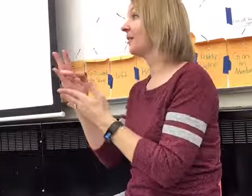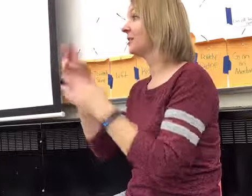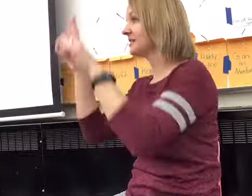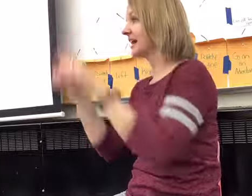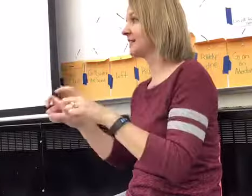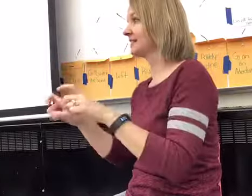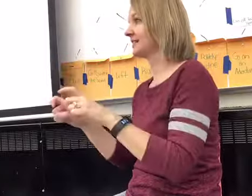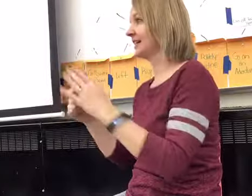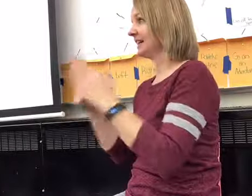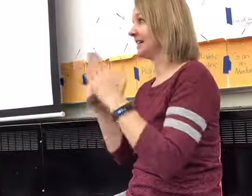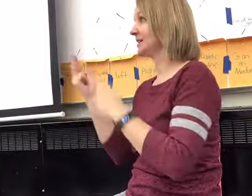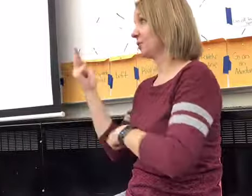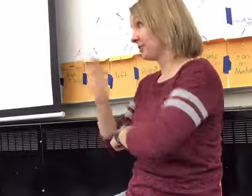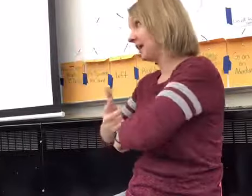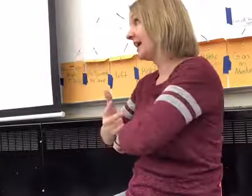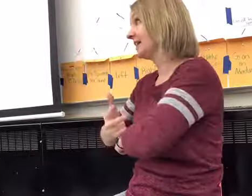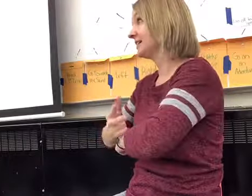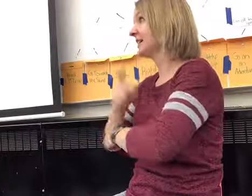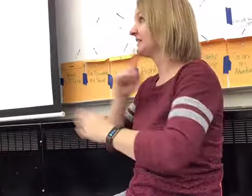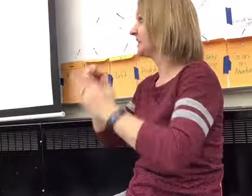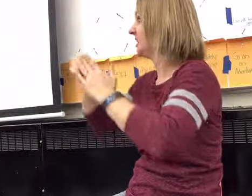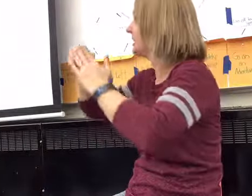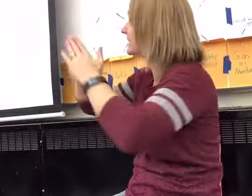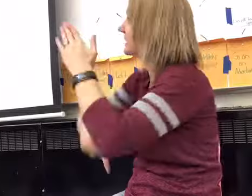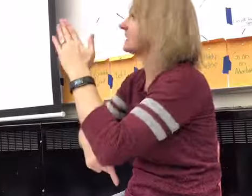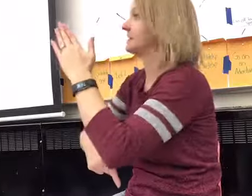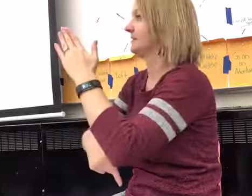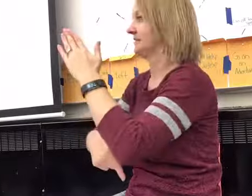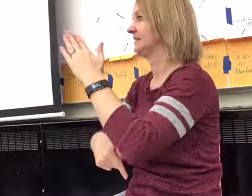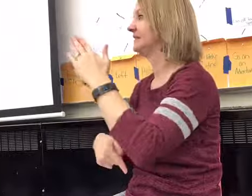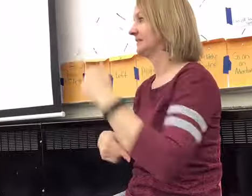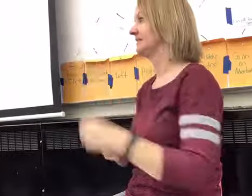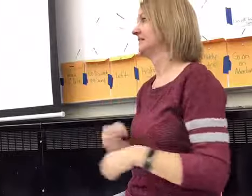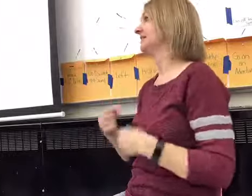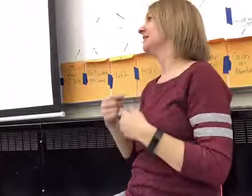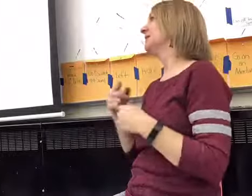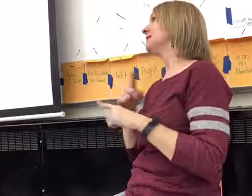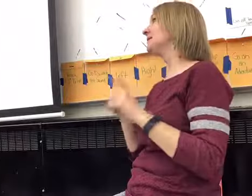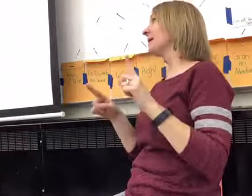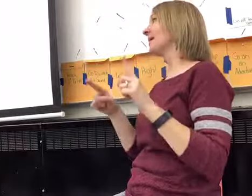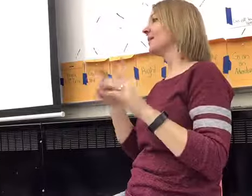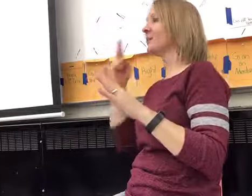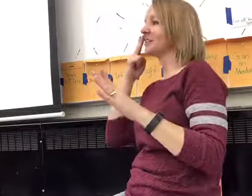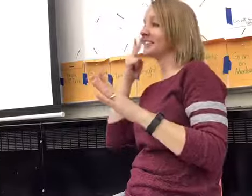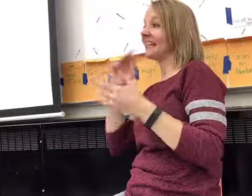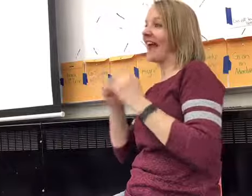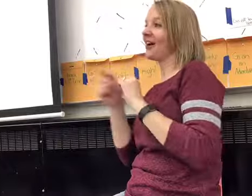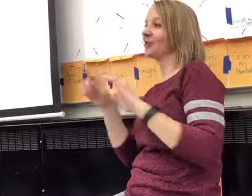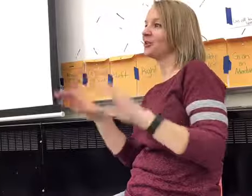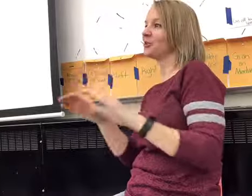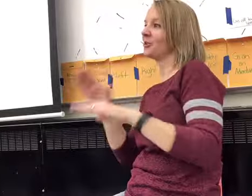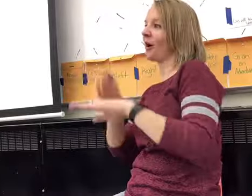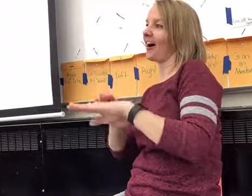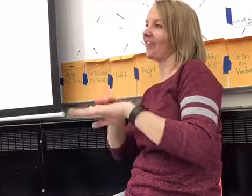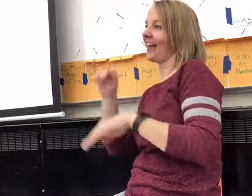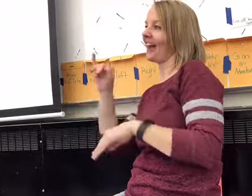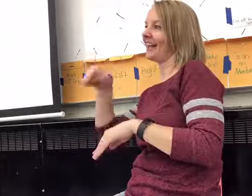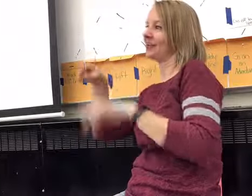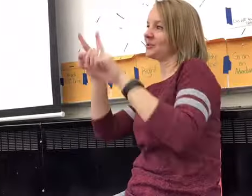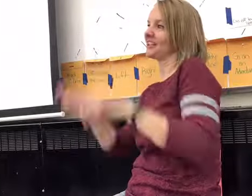It is quite extensive if you've ever had it done. But we're going to see how you guys would do it on an IQ test. So,